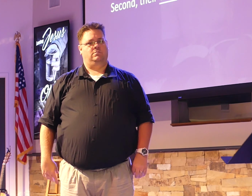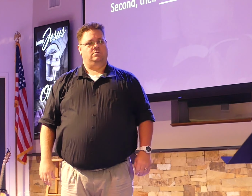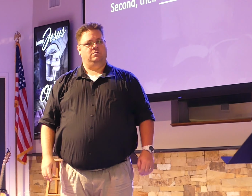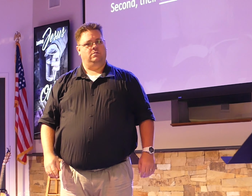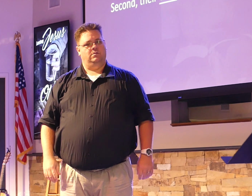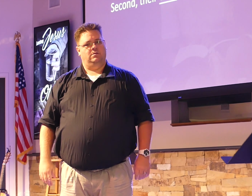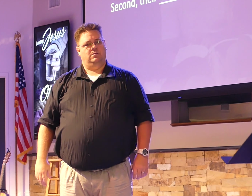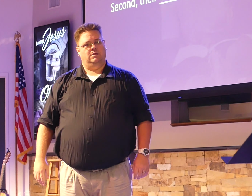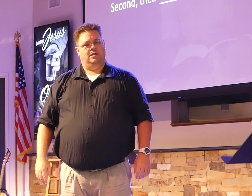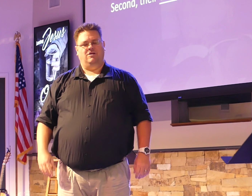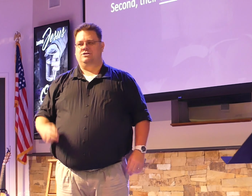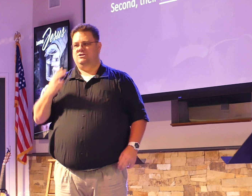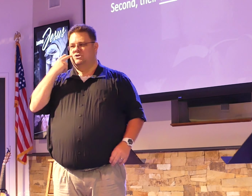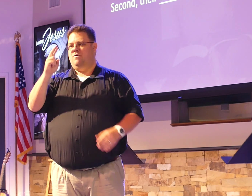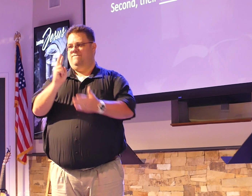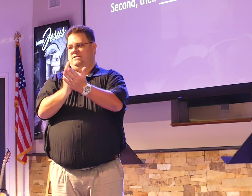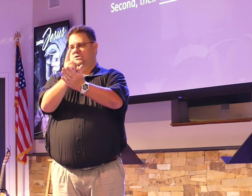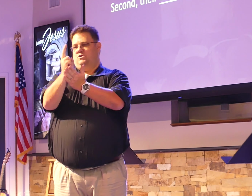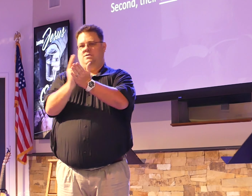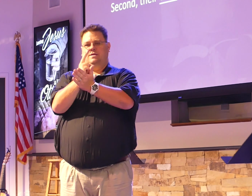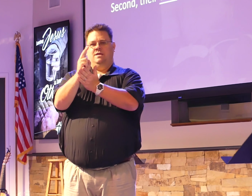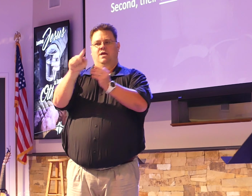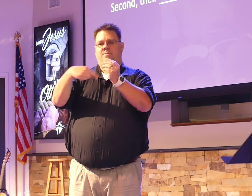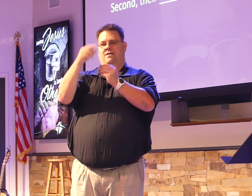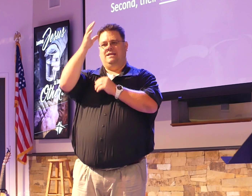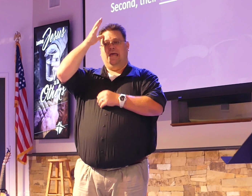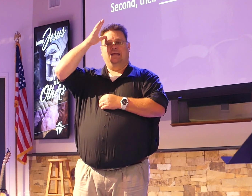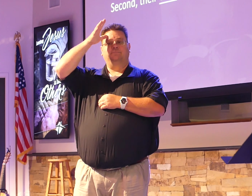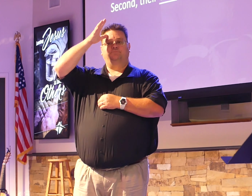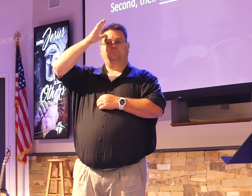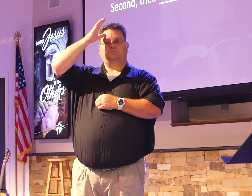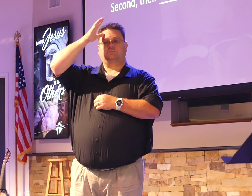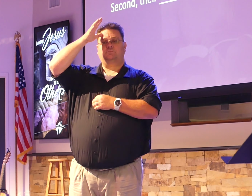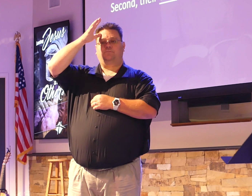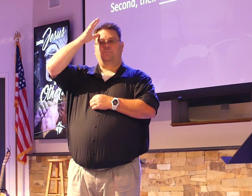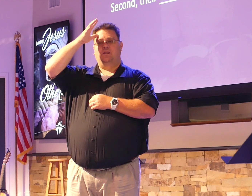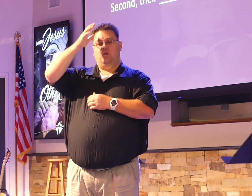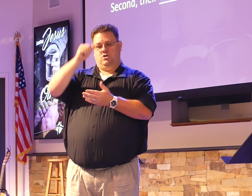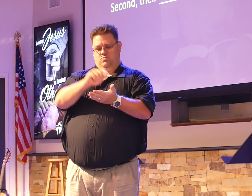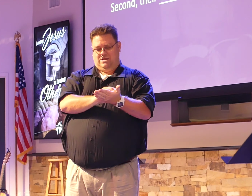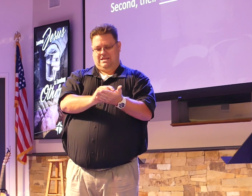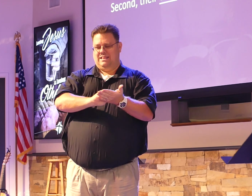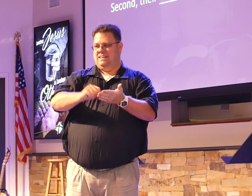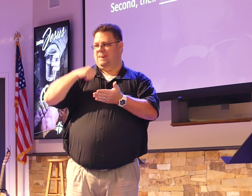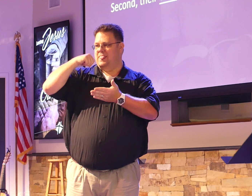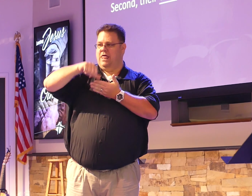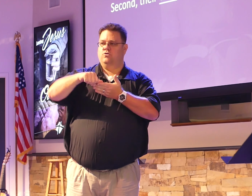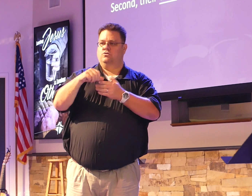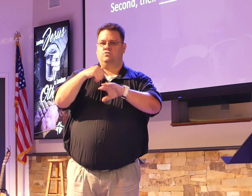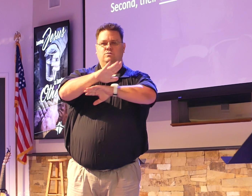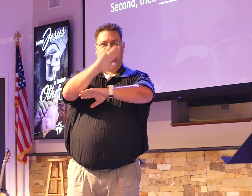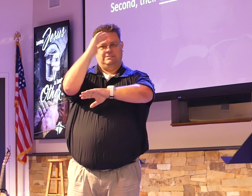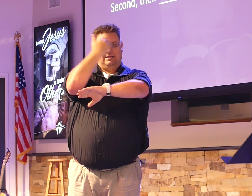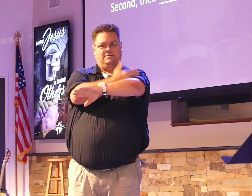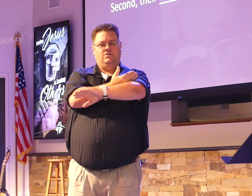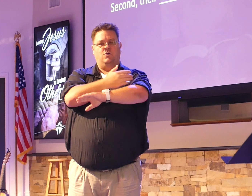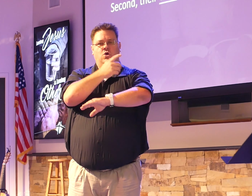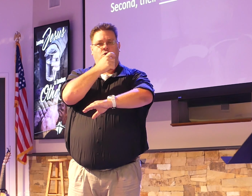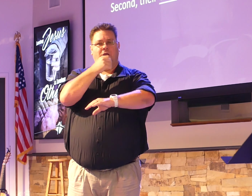I saw a video about a dad who was writing a letter to his son, who now had three kids of his